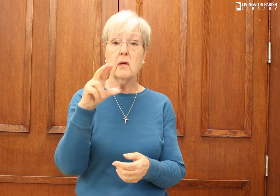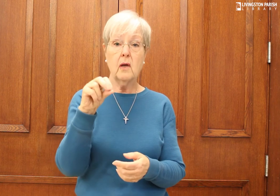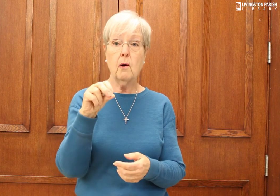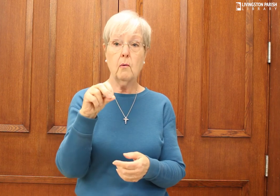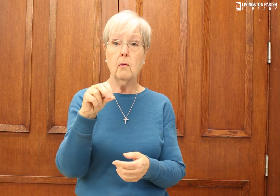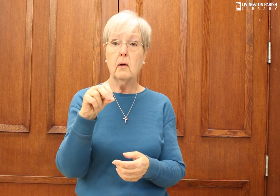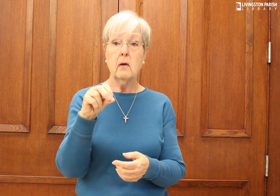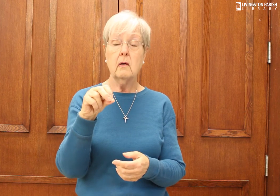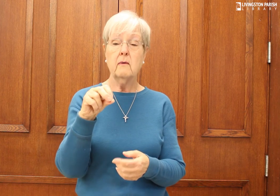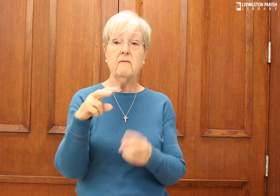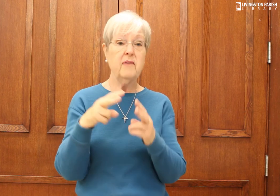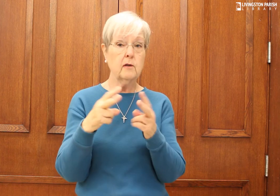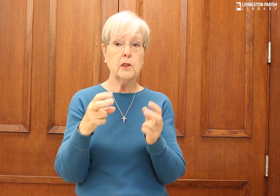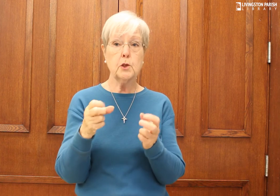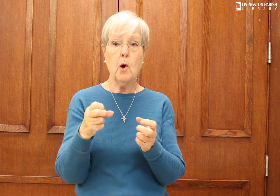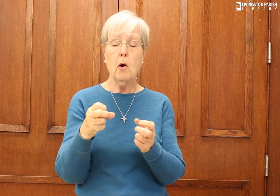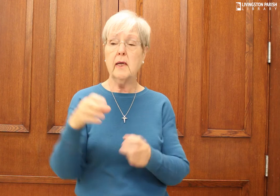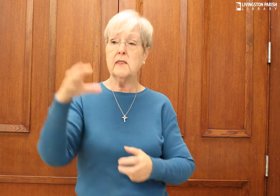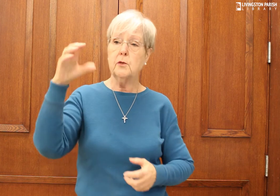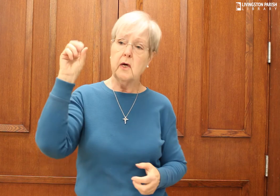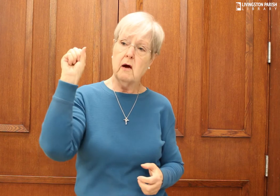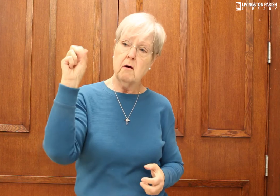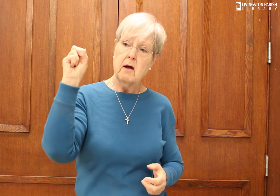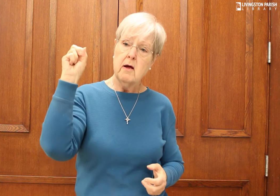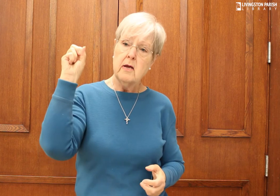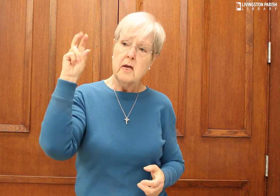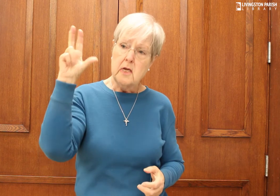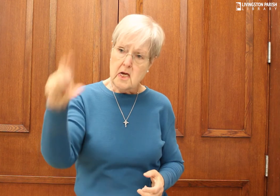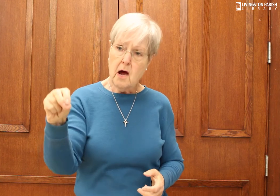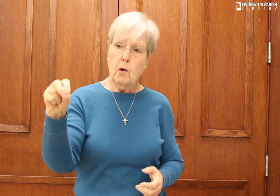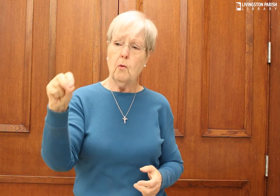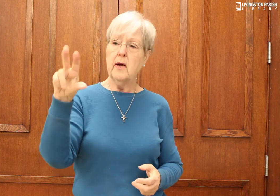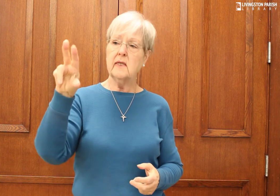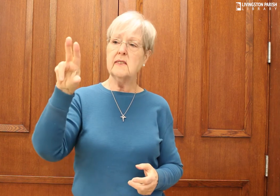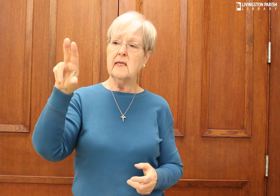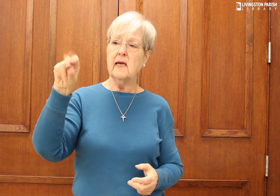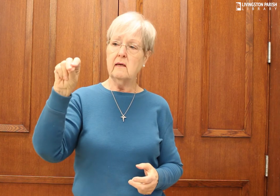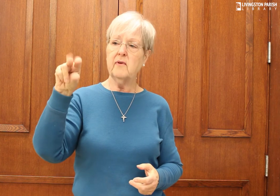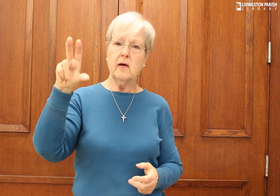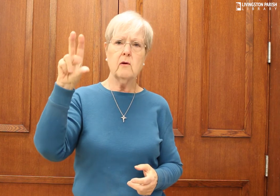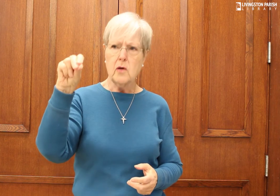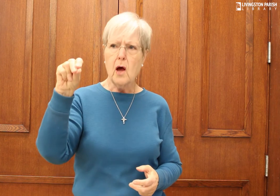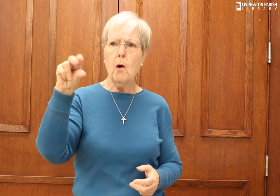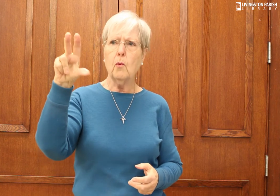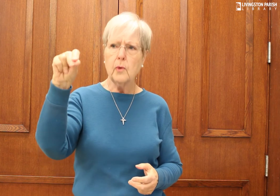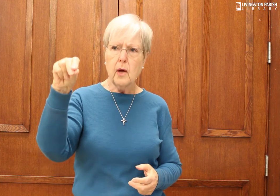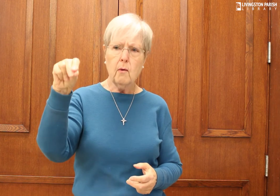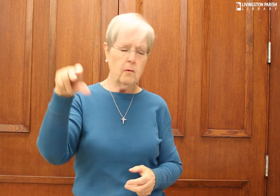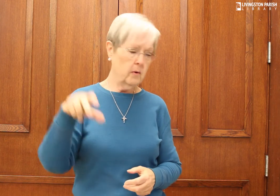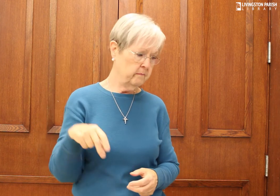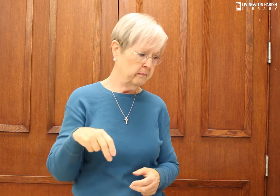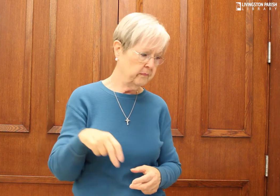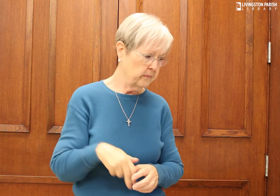no very strongly, so you go, no, and it's the end of it. No, no.